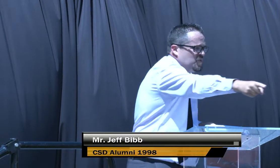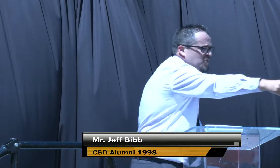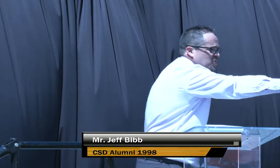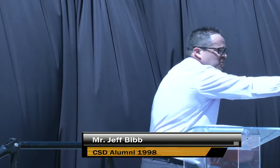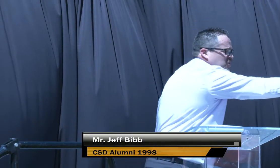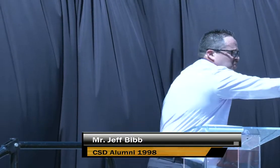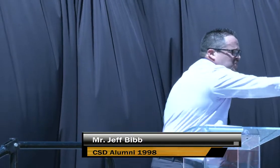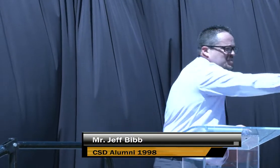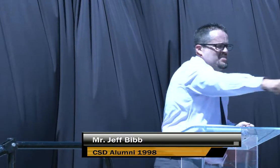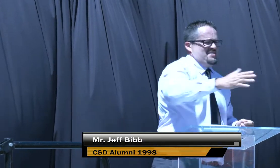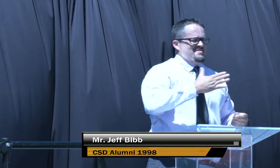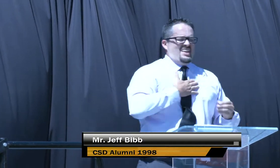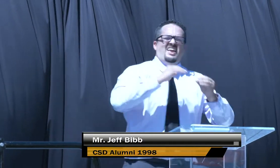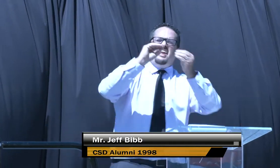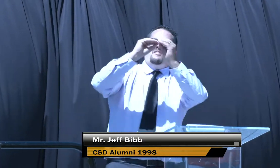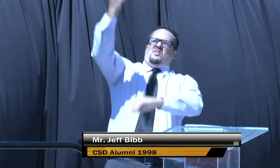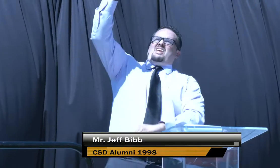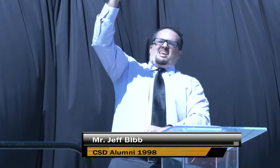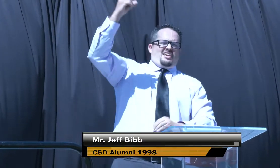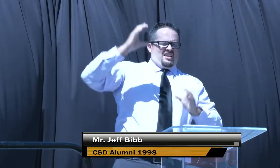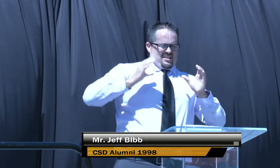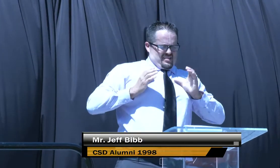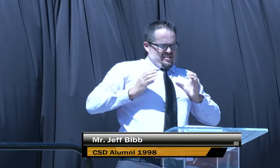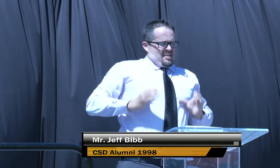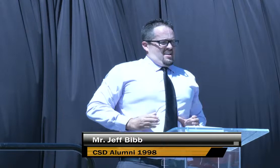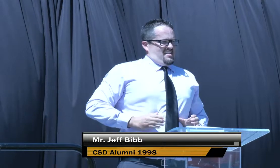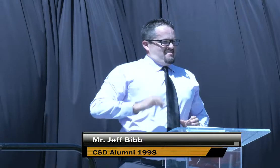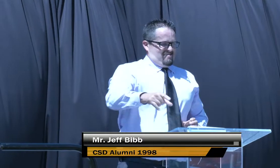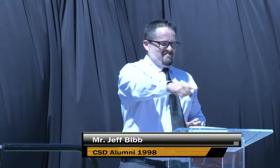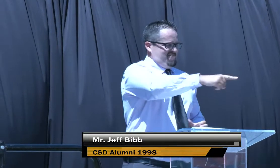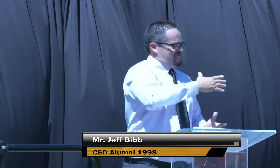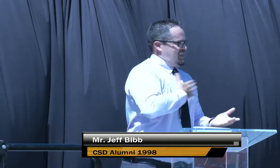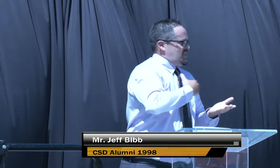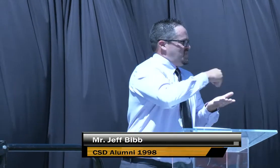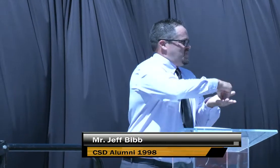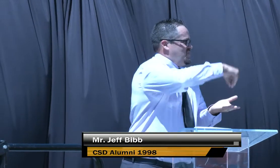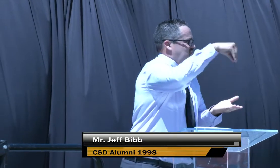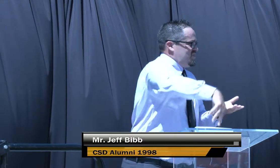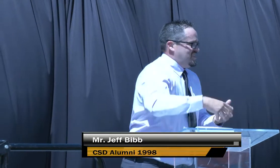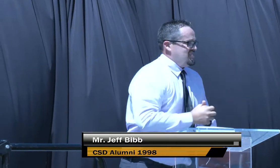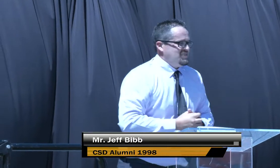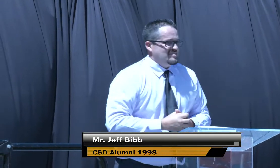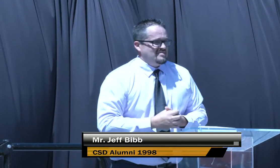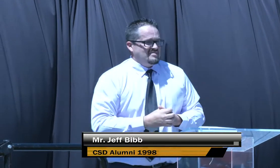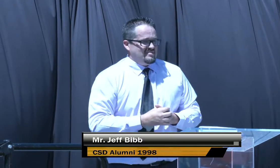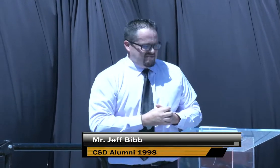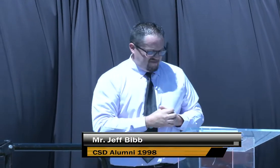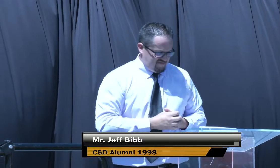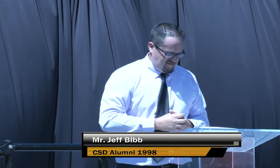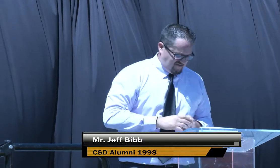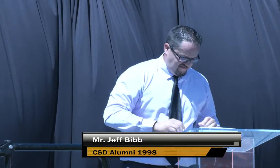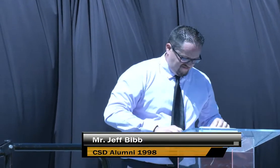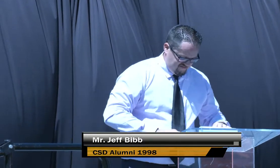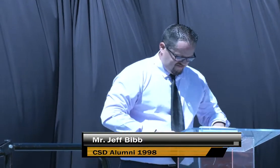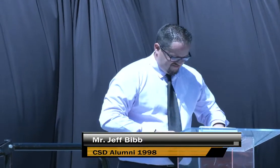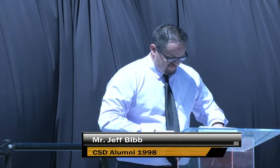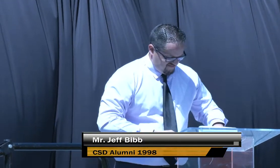the values I aim to pursue every day as my family, and I work with my number one clients, the